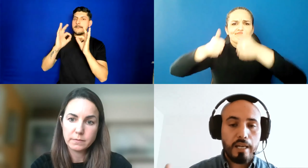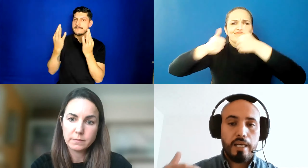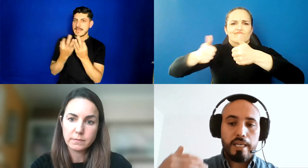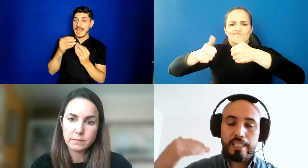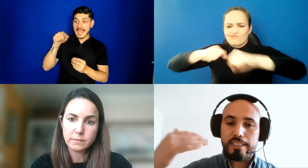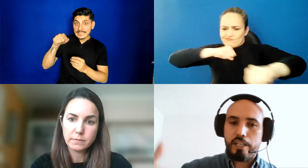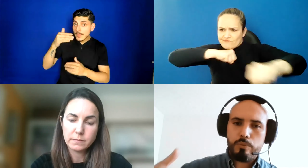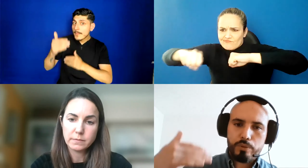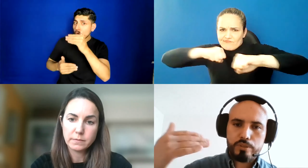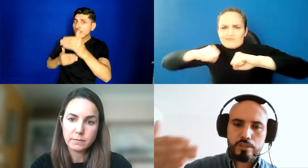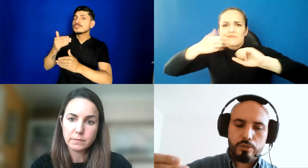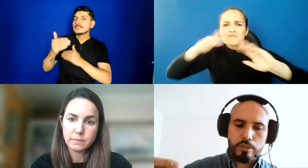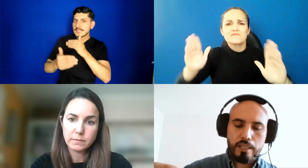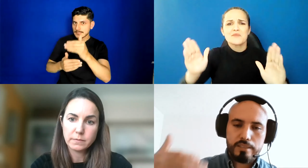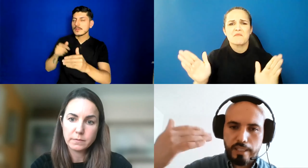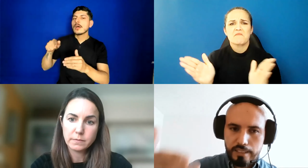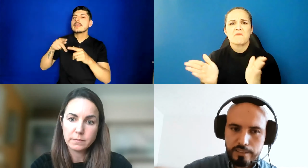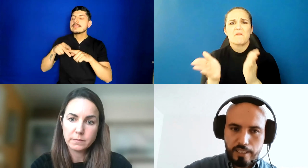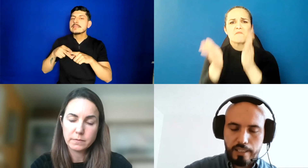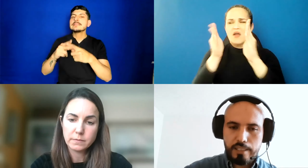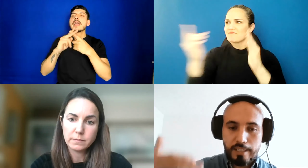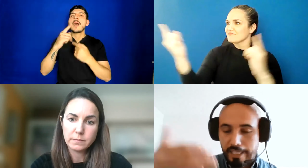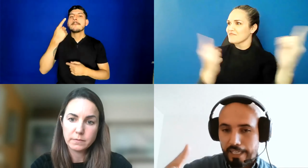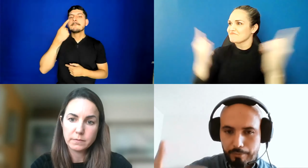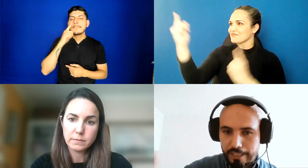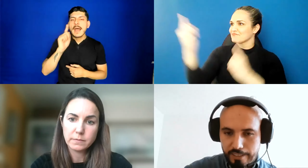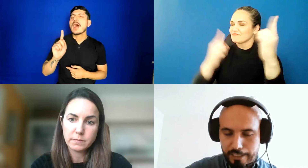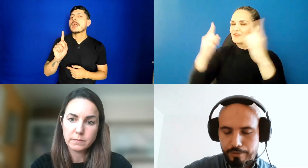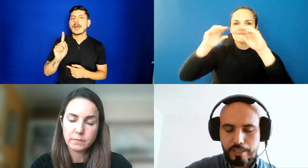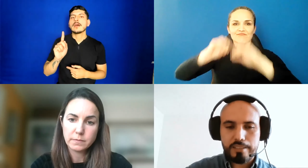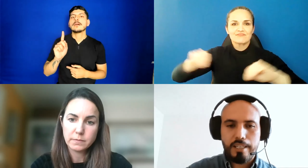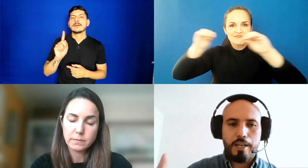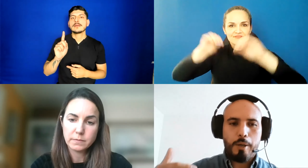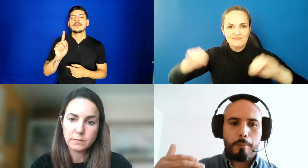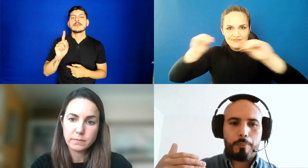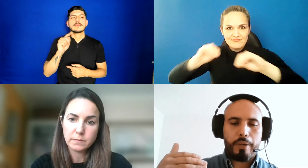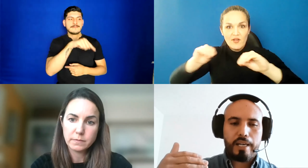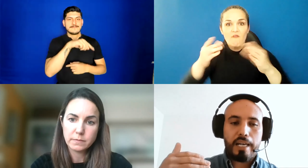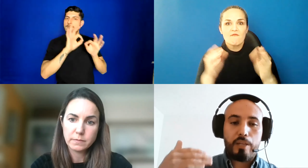families became involved in this effort, and